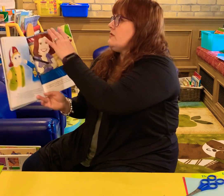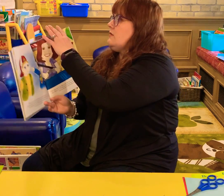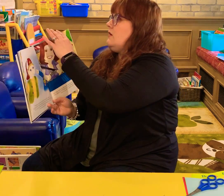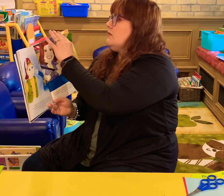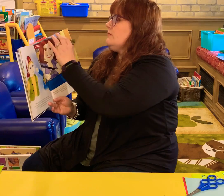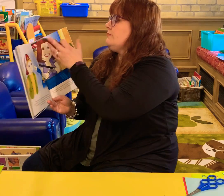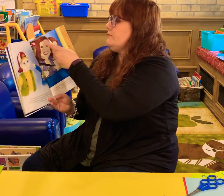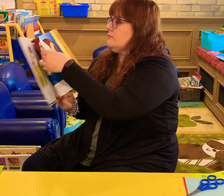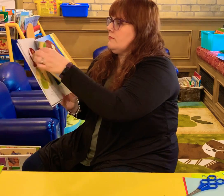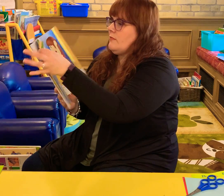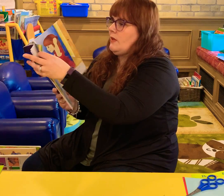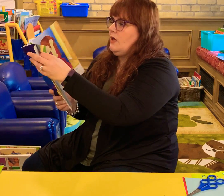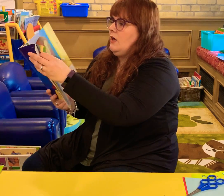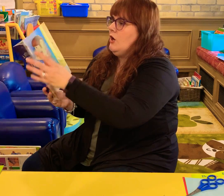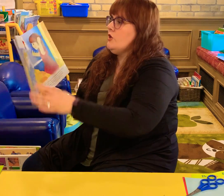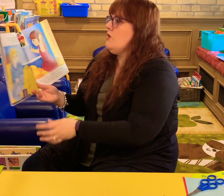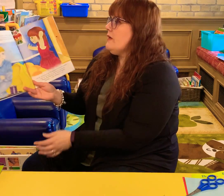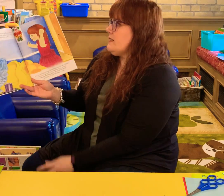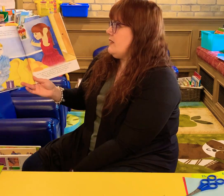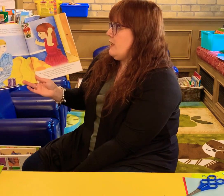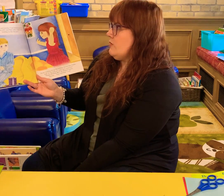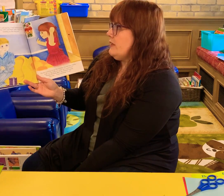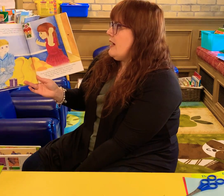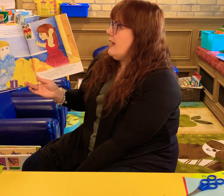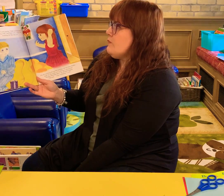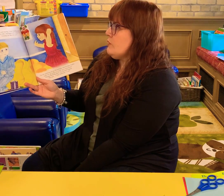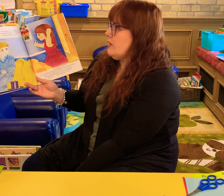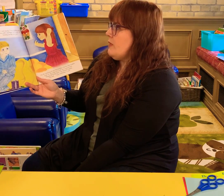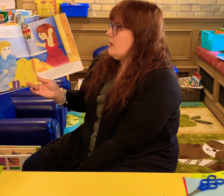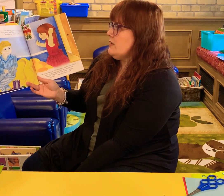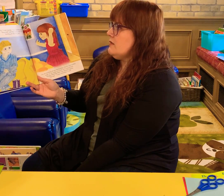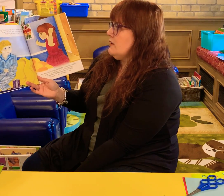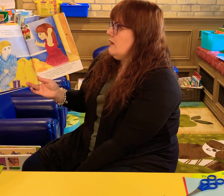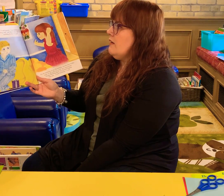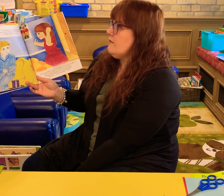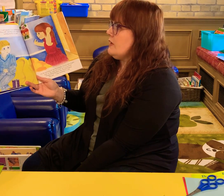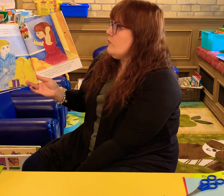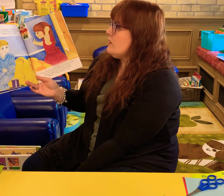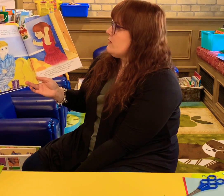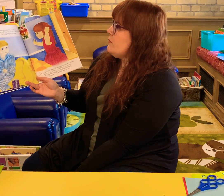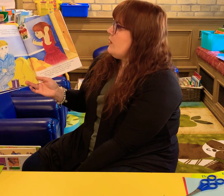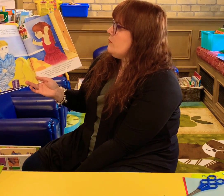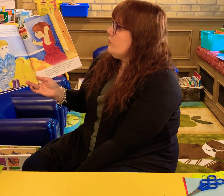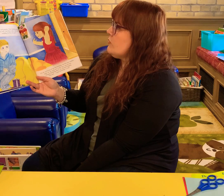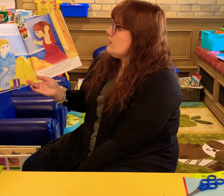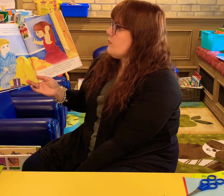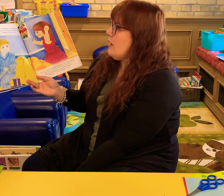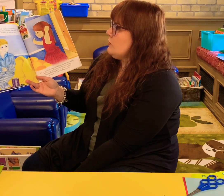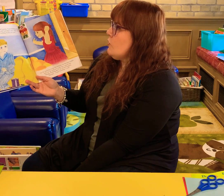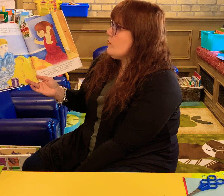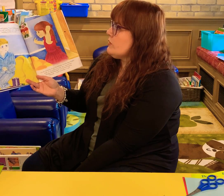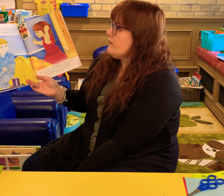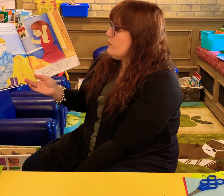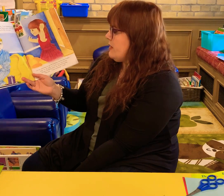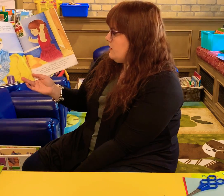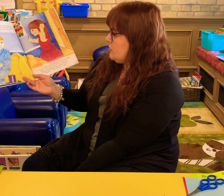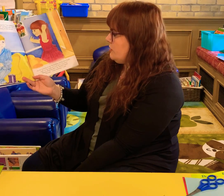along no I said angrily I hate birthday parties very well said mom with a smile no birthday for Ben this year